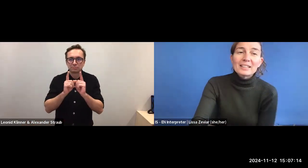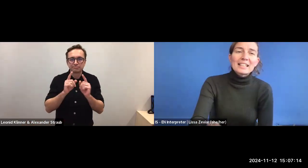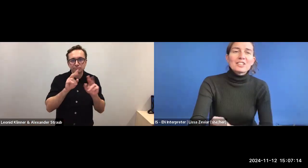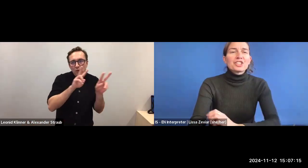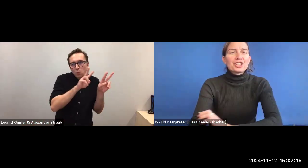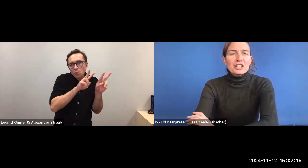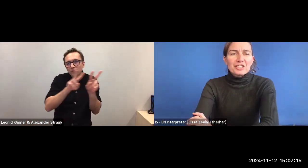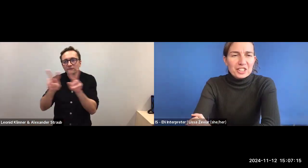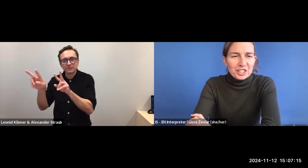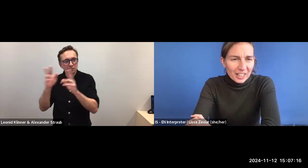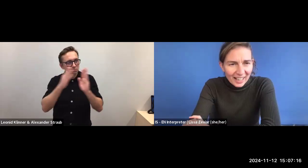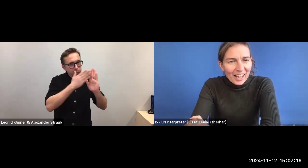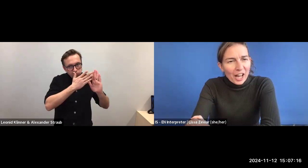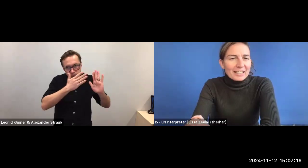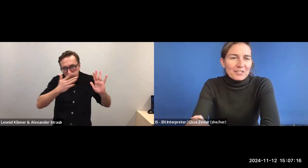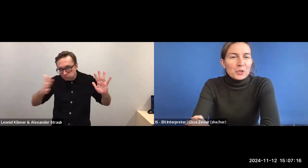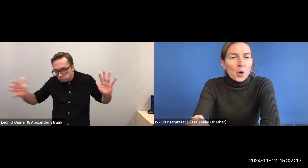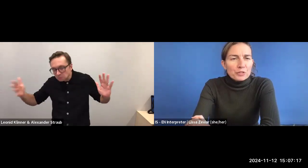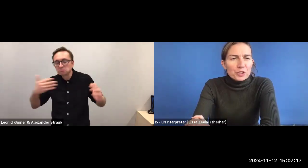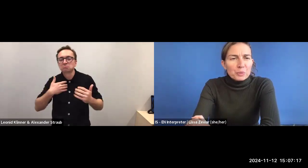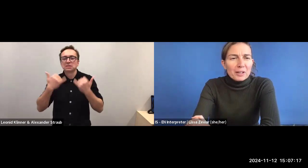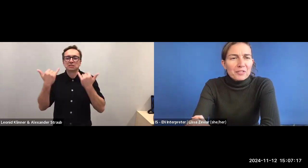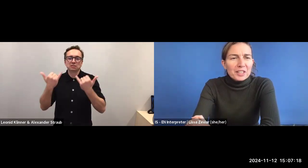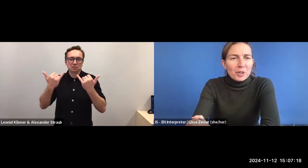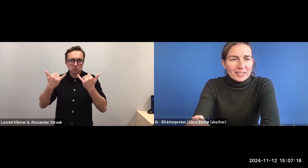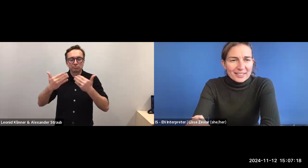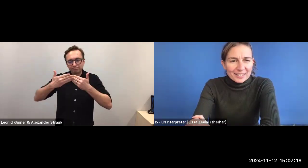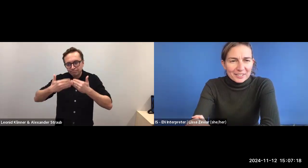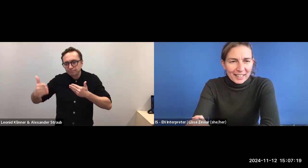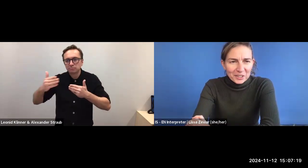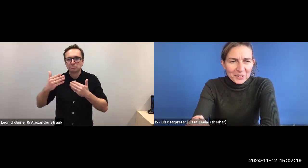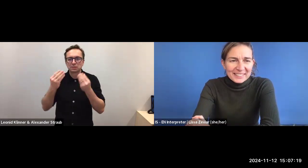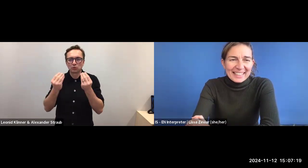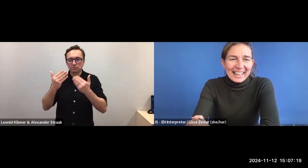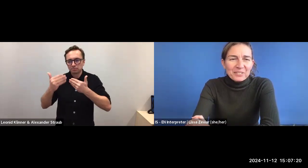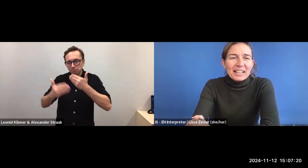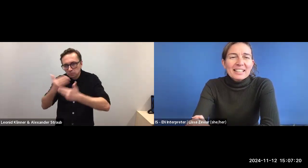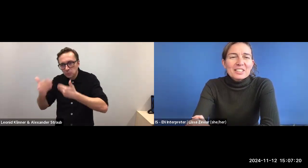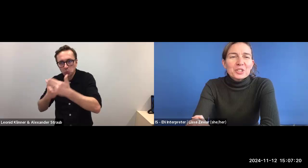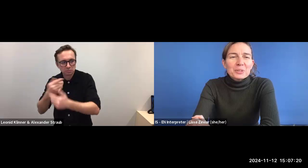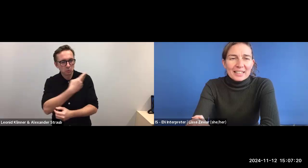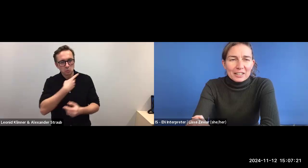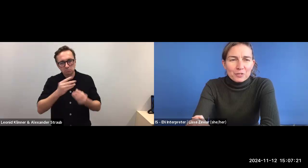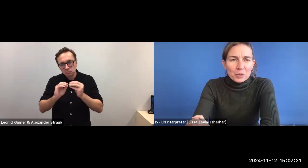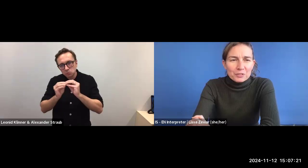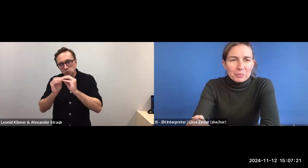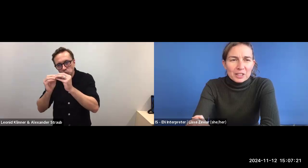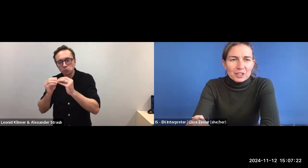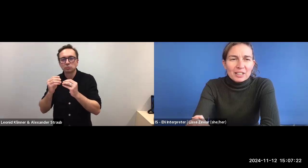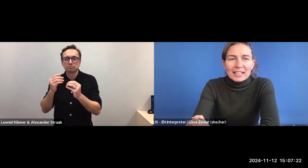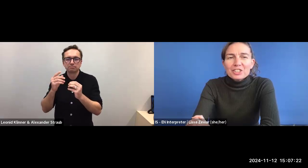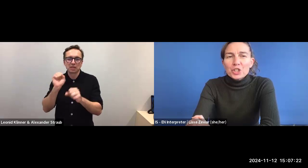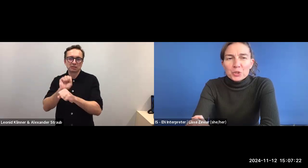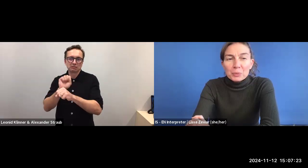So Alexander shared and gave you an overview of the process until now. And what I'd like to do is take it forward